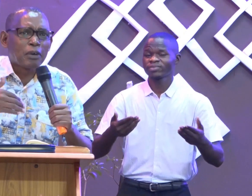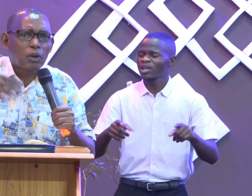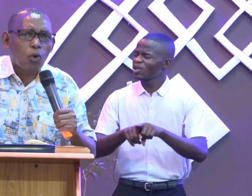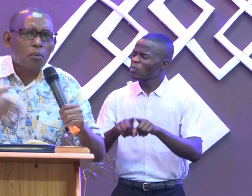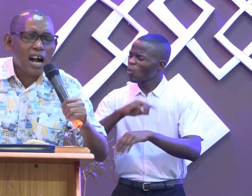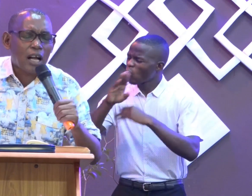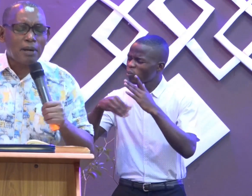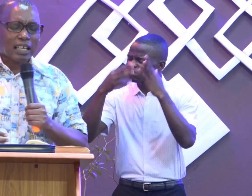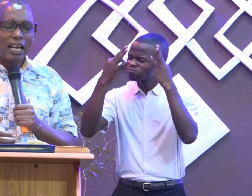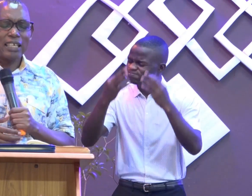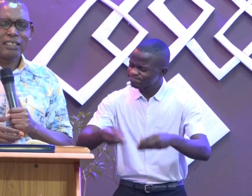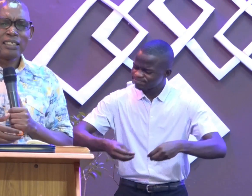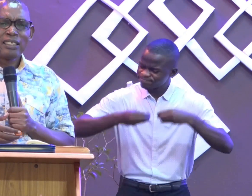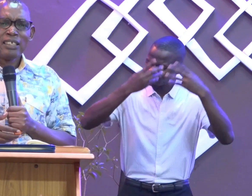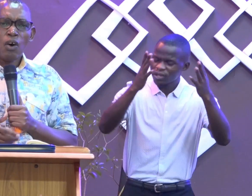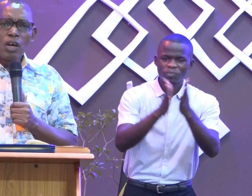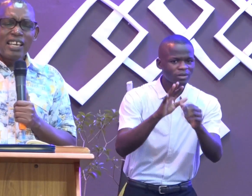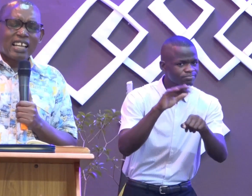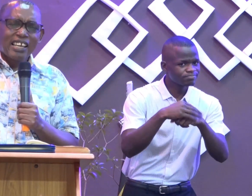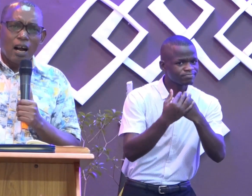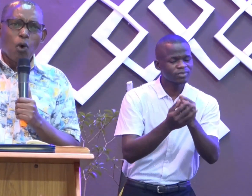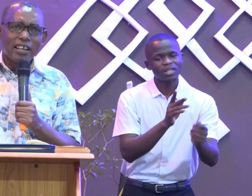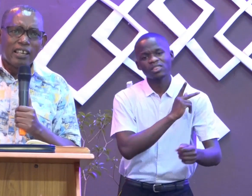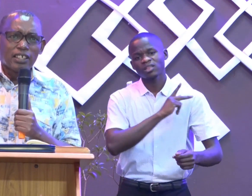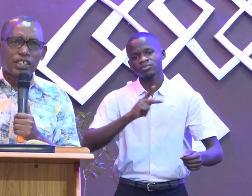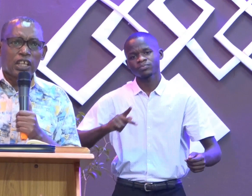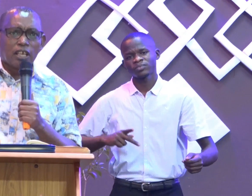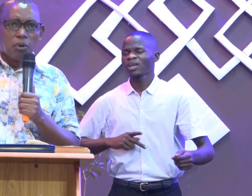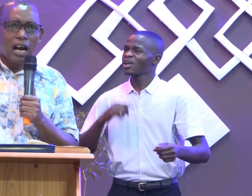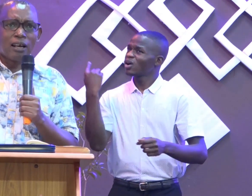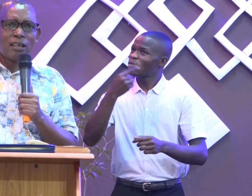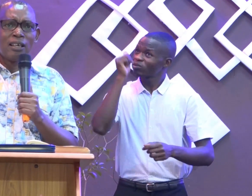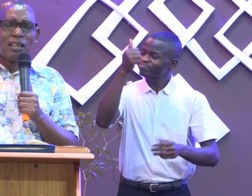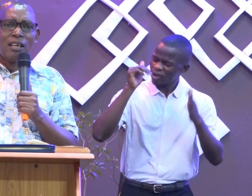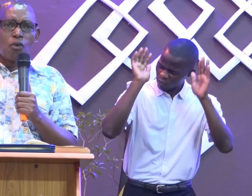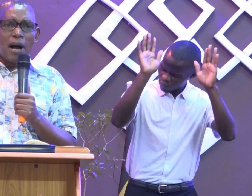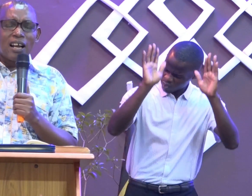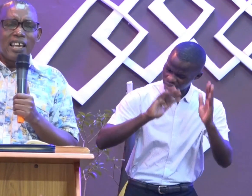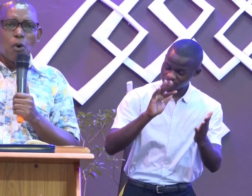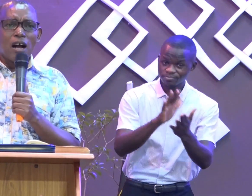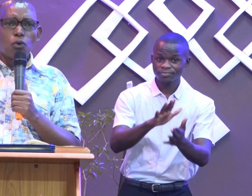sacrificed unto. He is worthy to be given our things in the kingdom. He is worthy of the